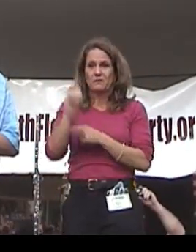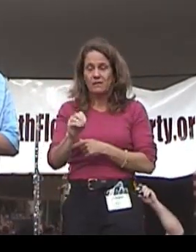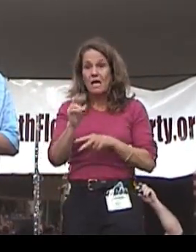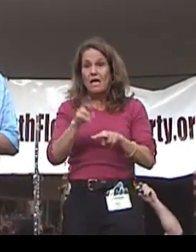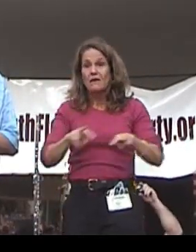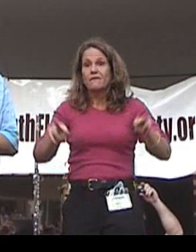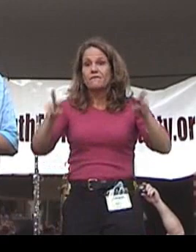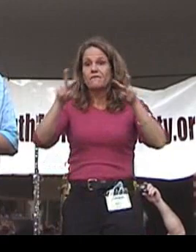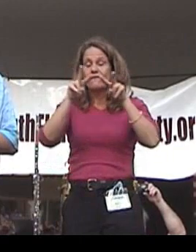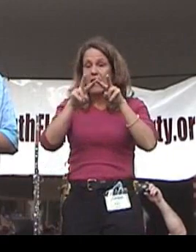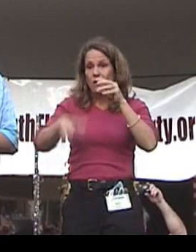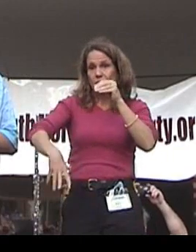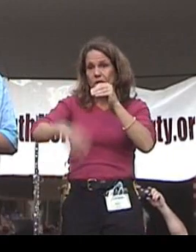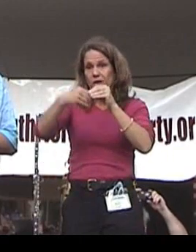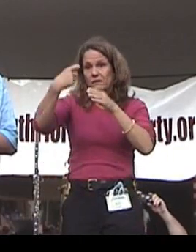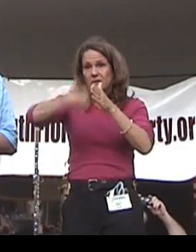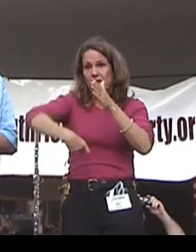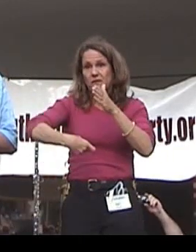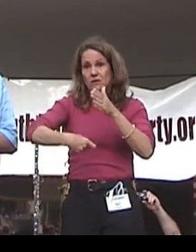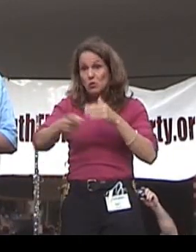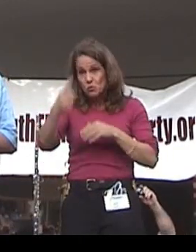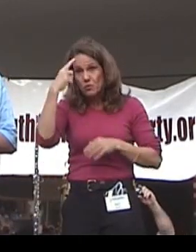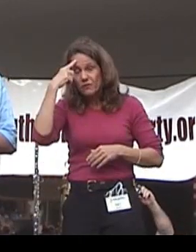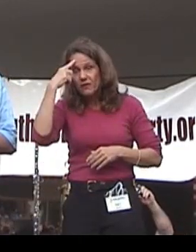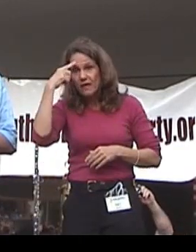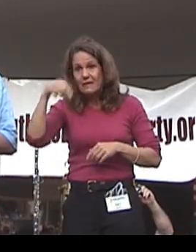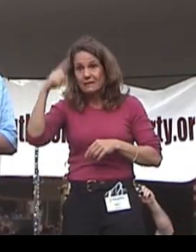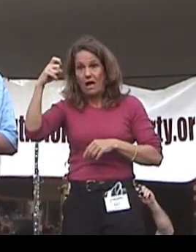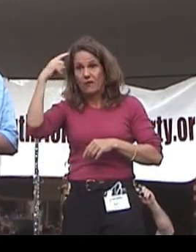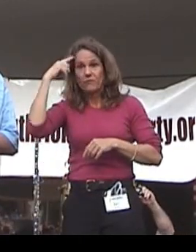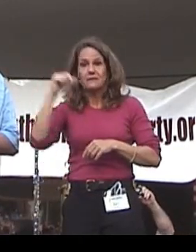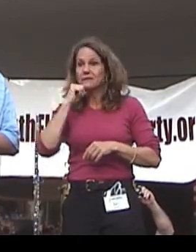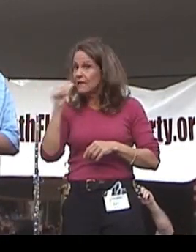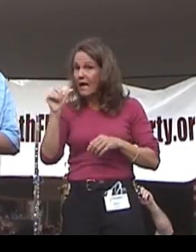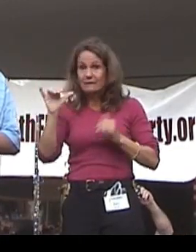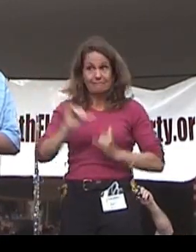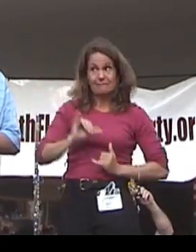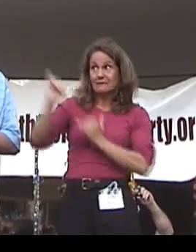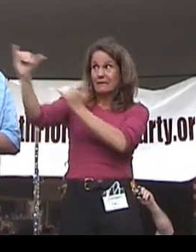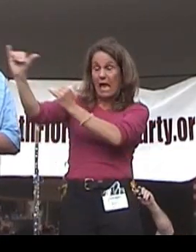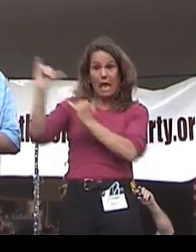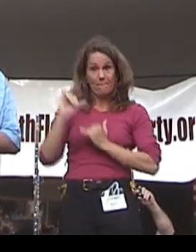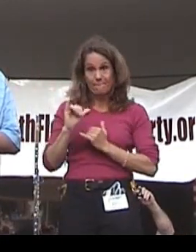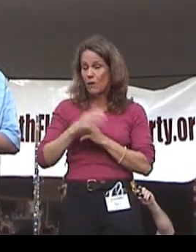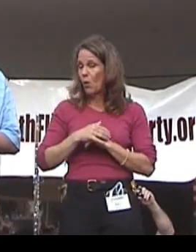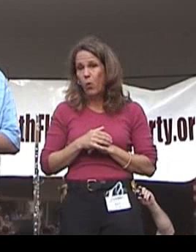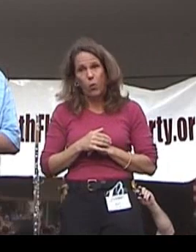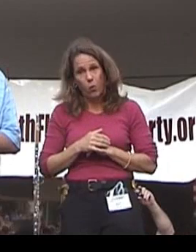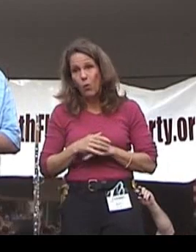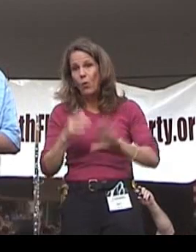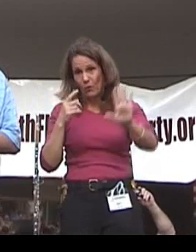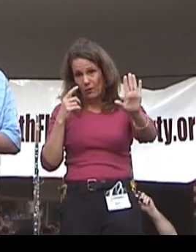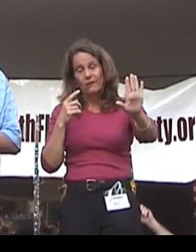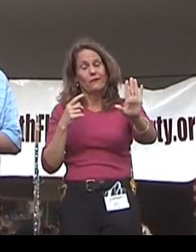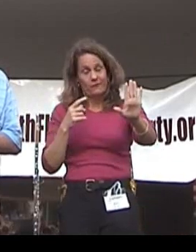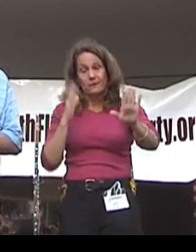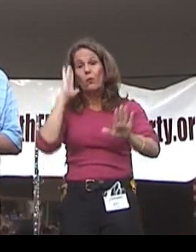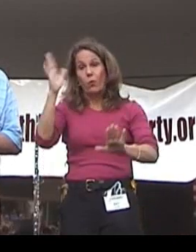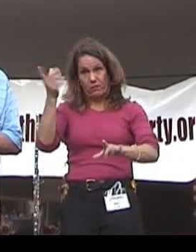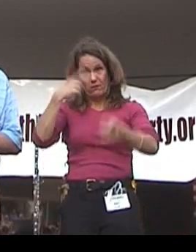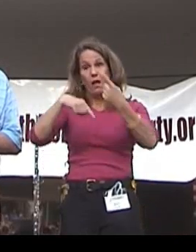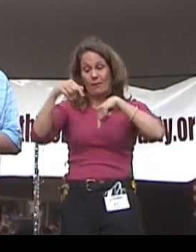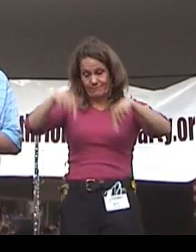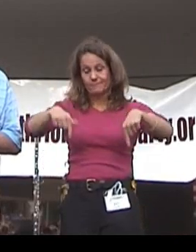value-added tax. And if you think this government is not going to do the same thing to us, think again. It's coming.